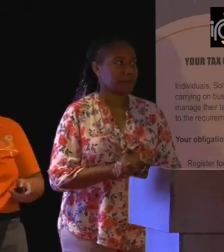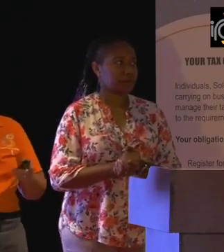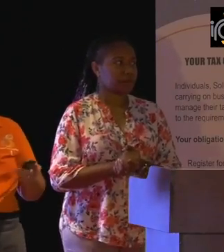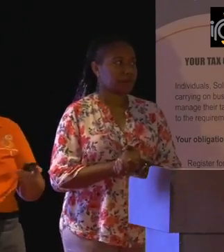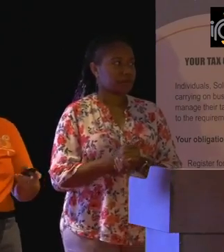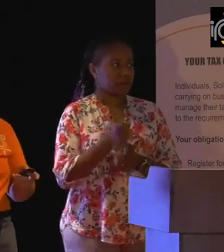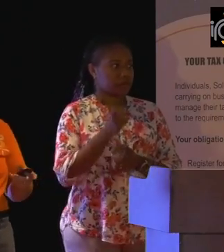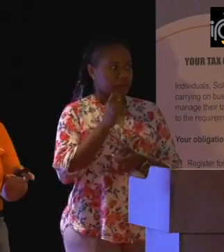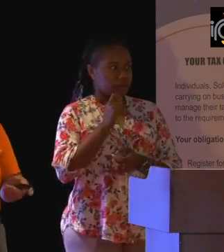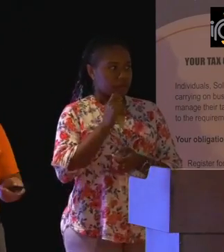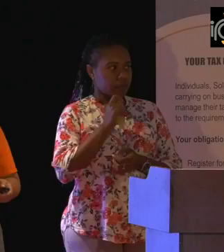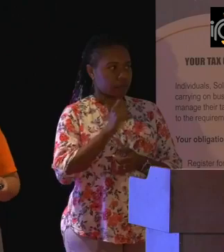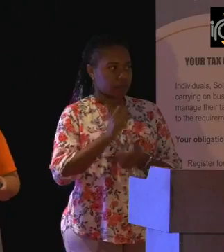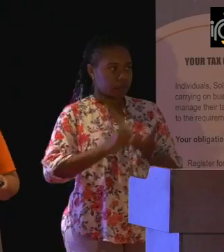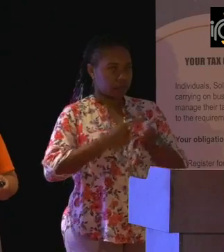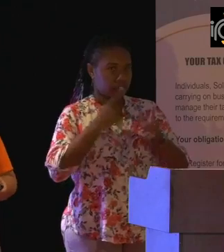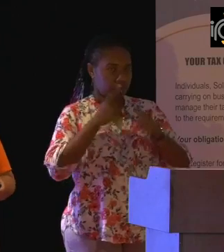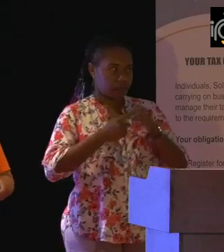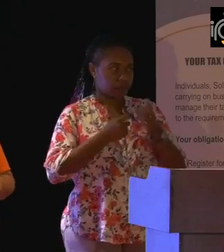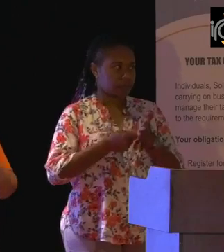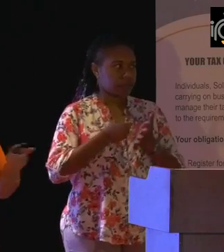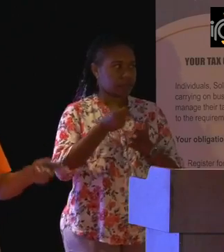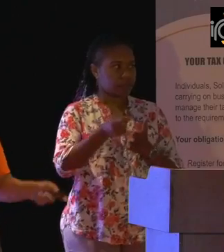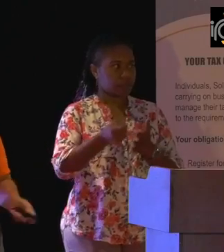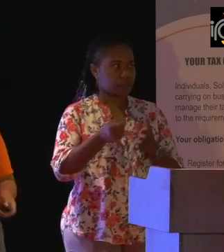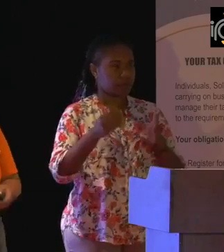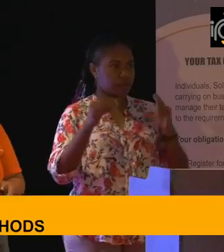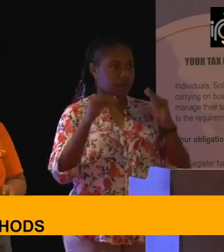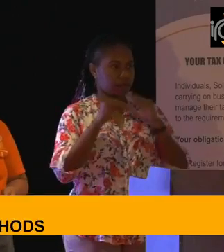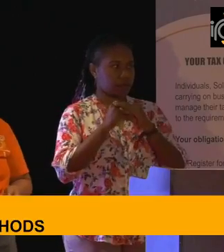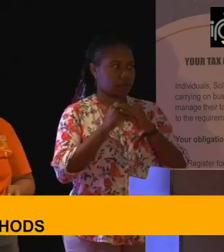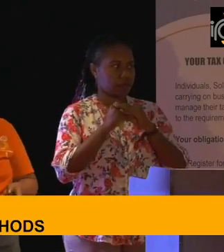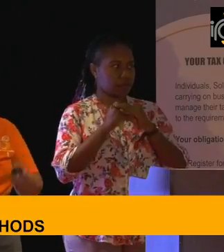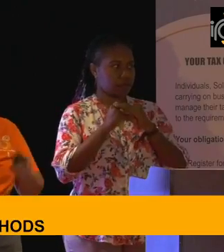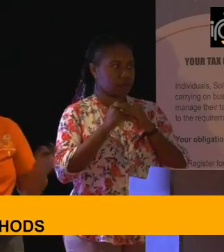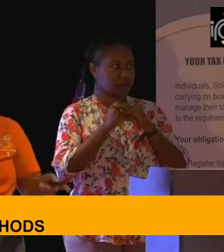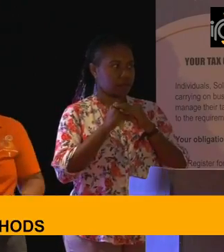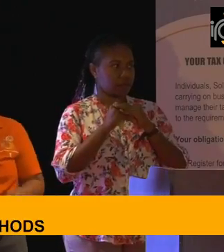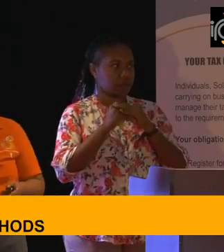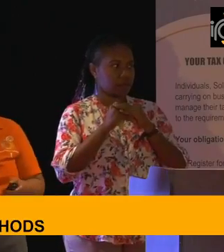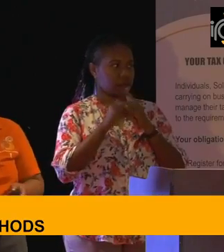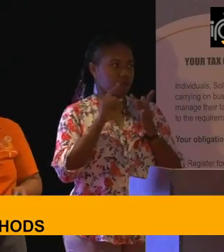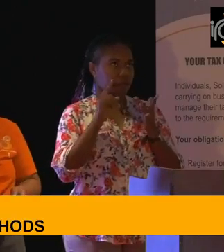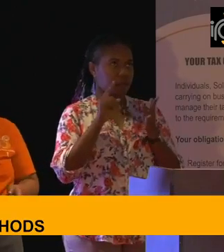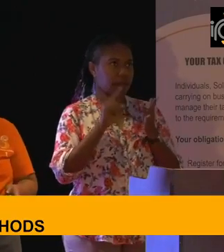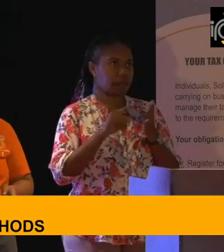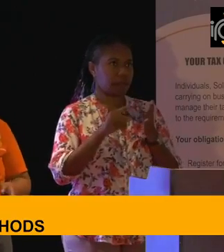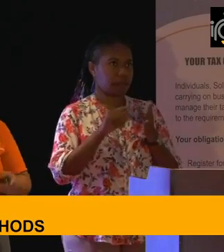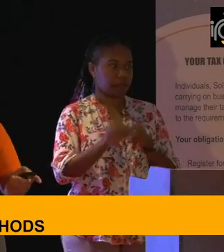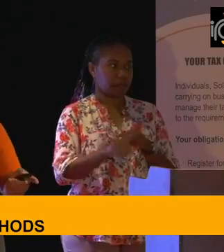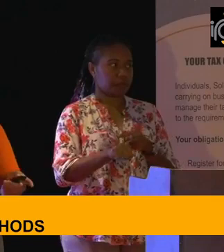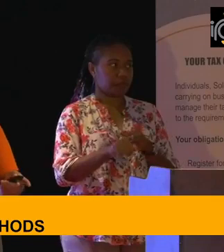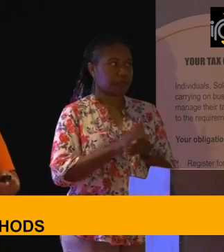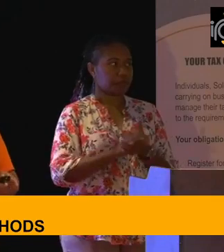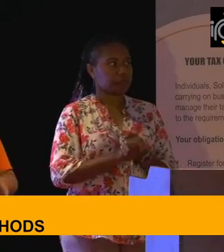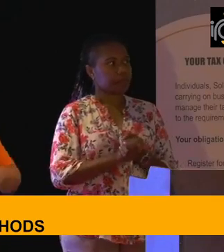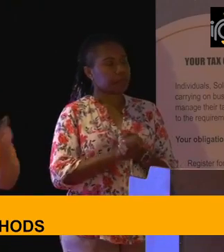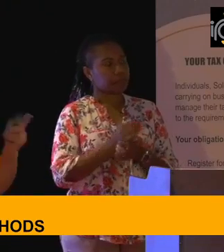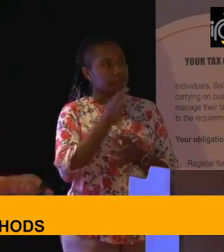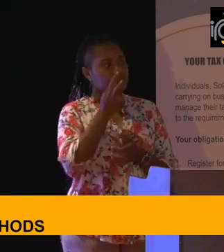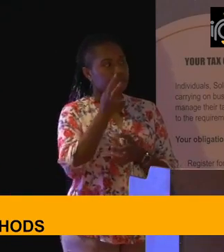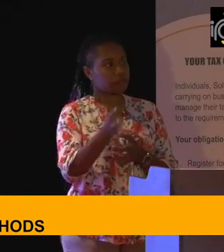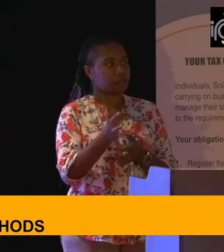please, you can obtain bank checks. Go to your nearest branches and ask them to issue a bank